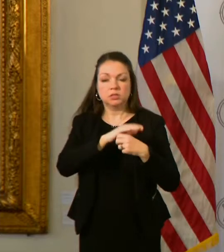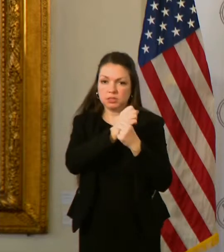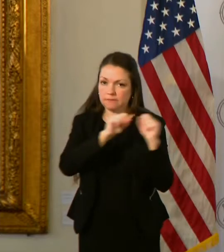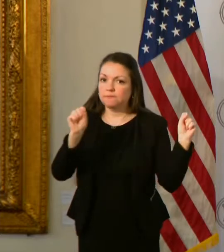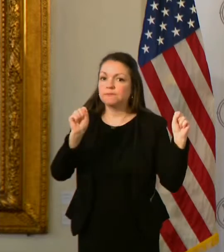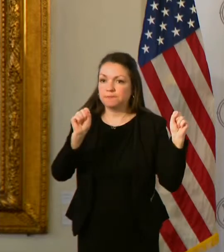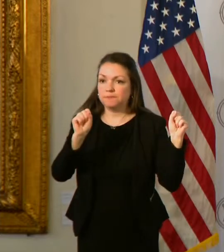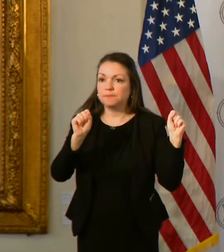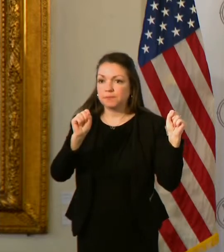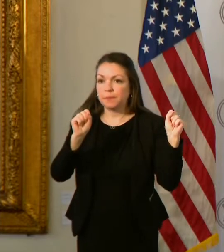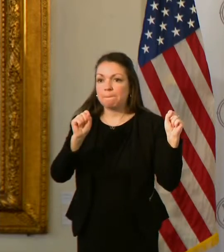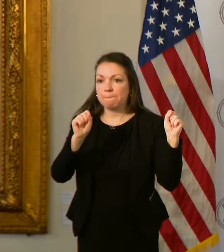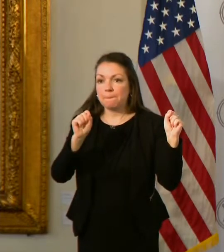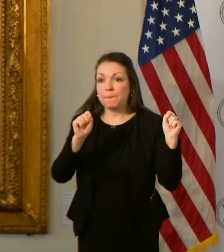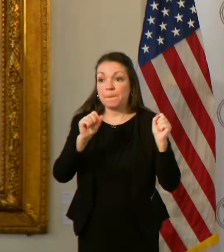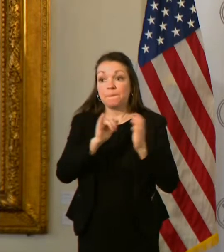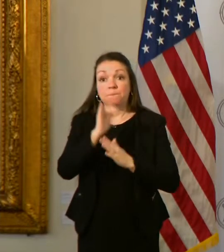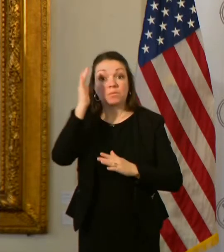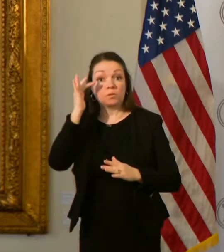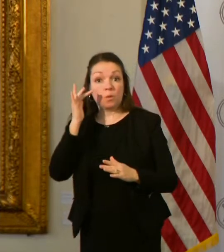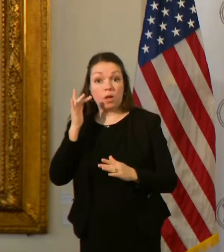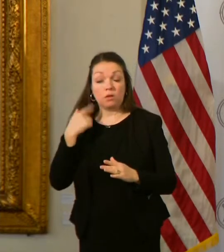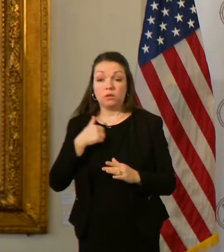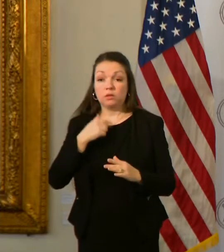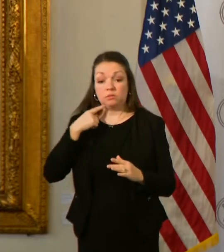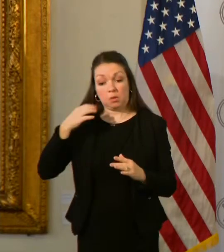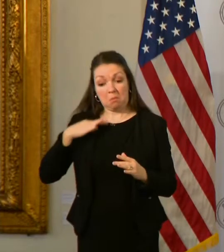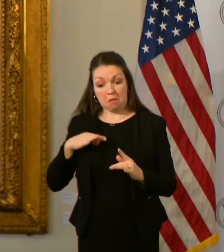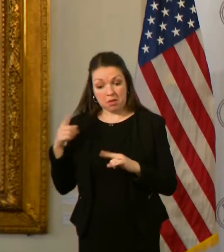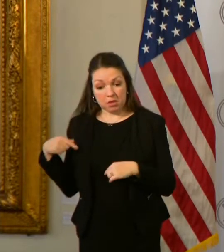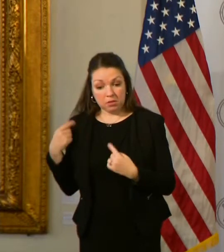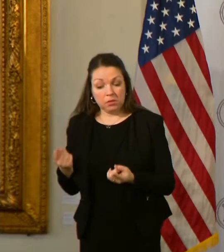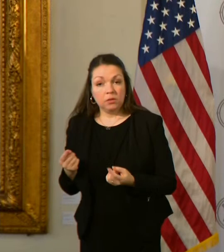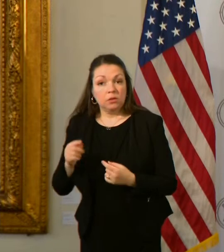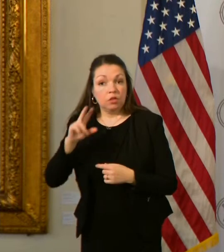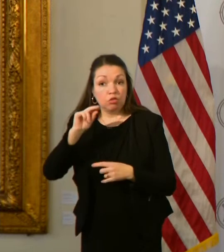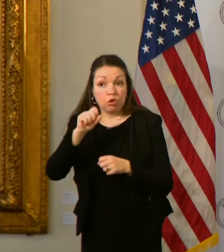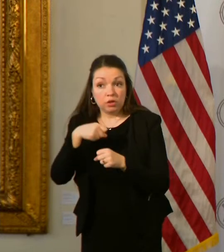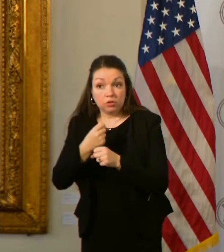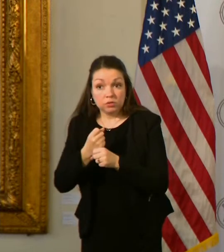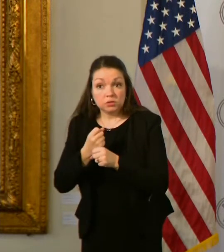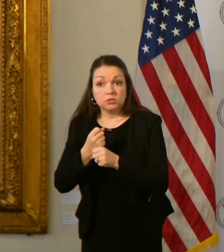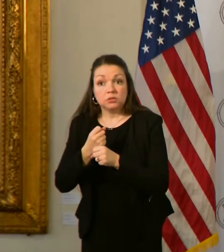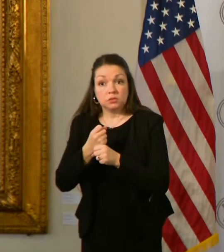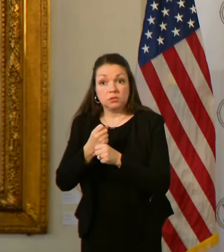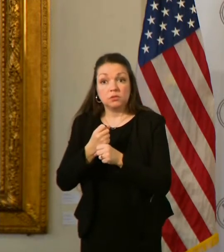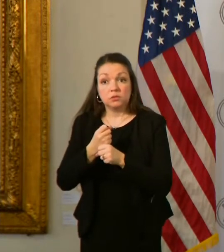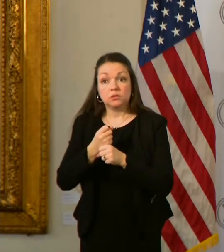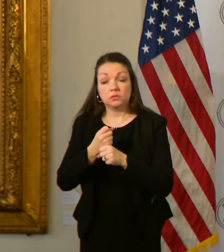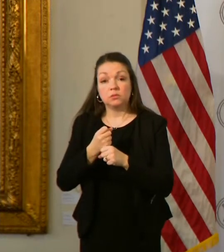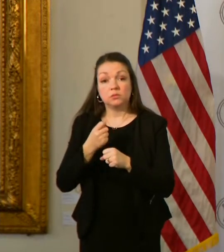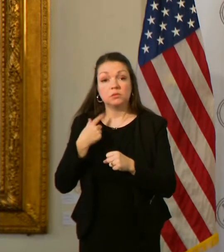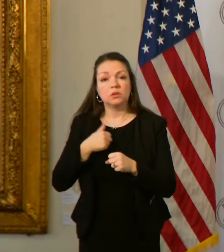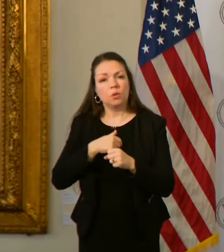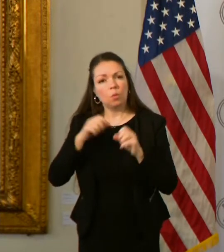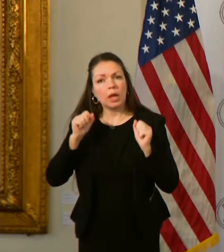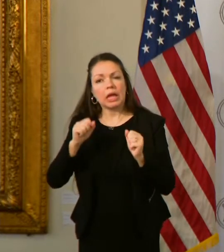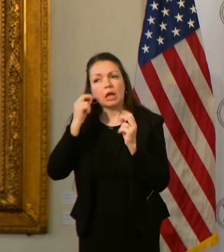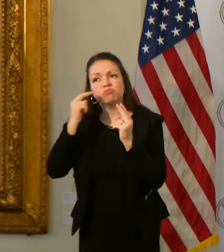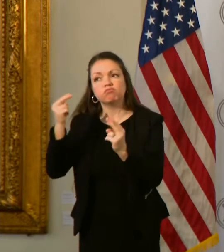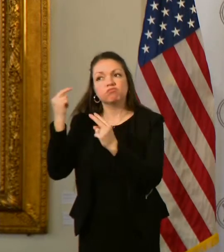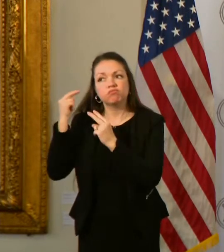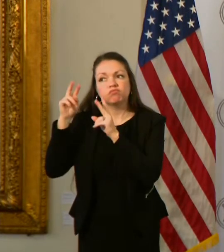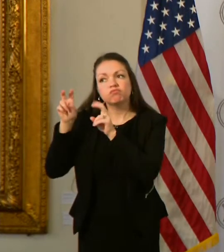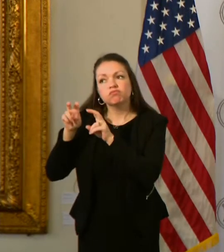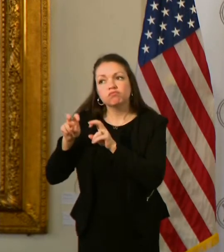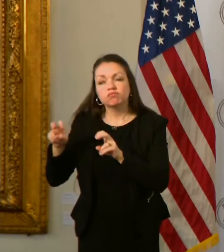why we have had the benefit over the course of the last 30 years to look at what we've done in